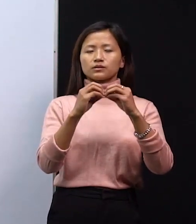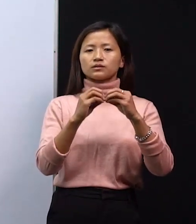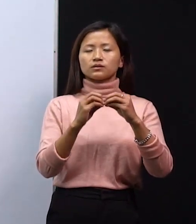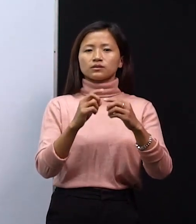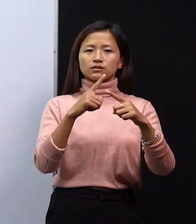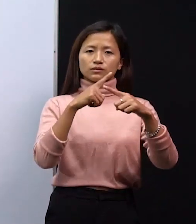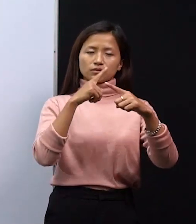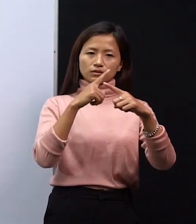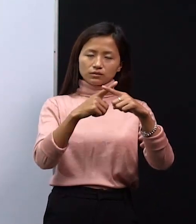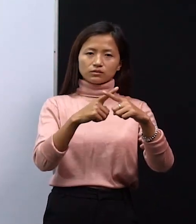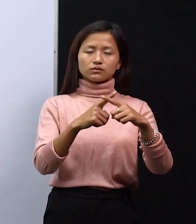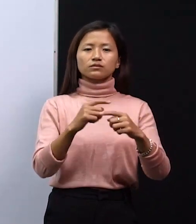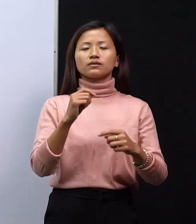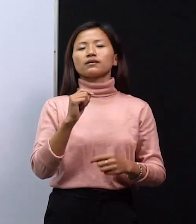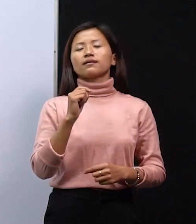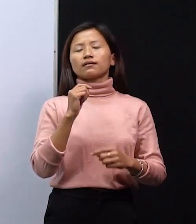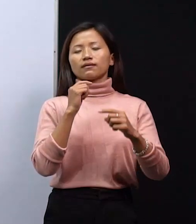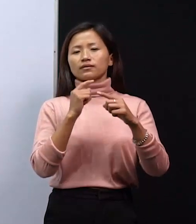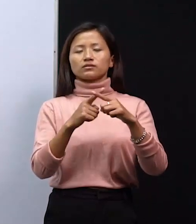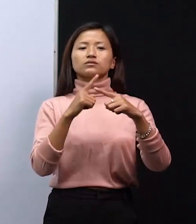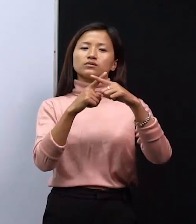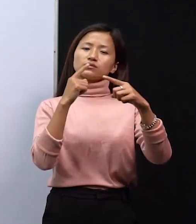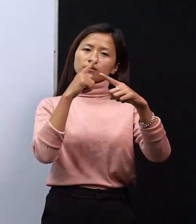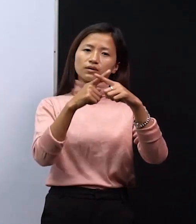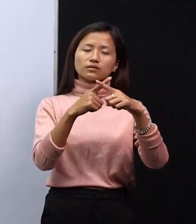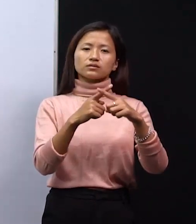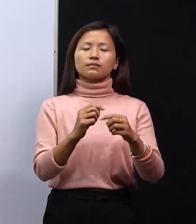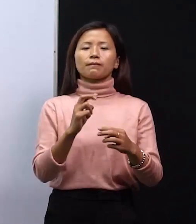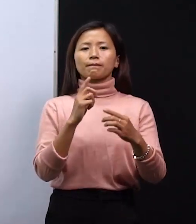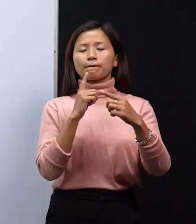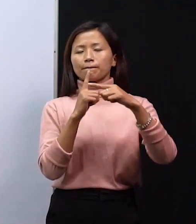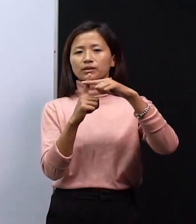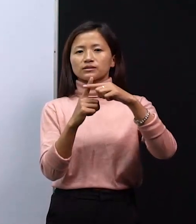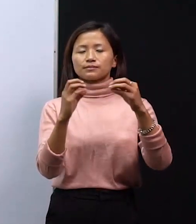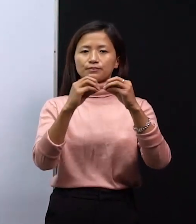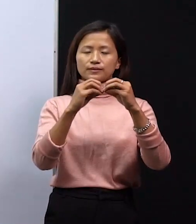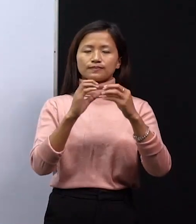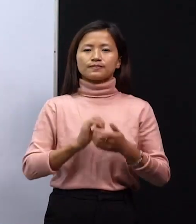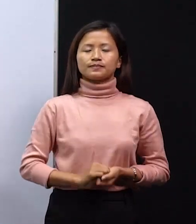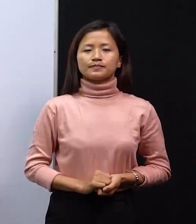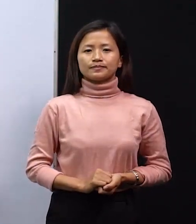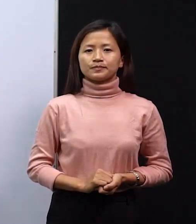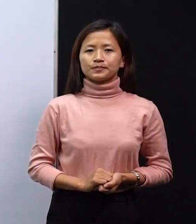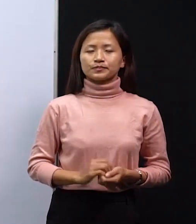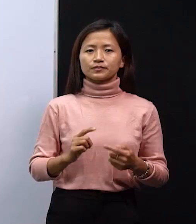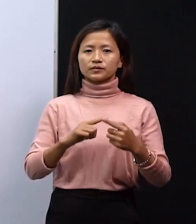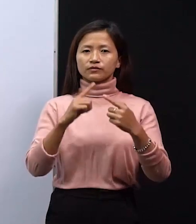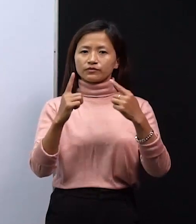x plus ab. So this is your